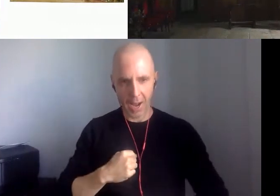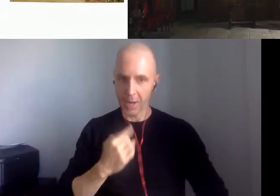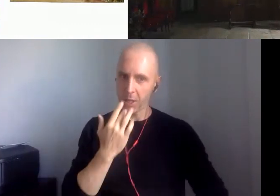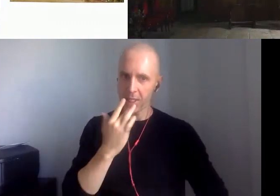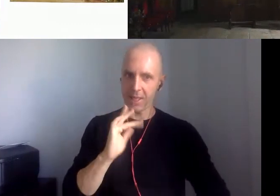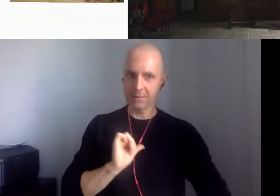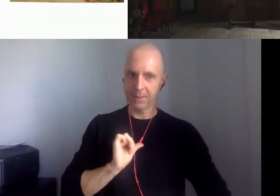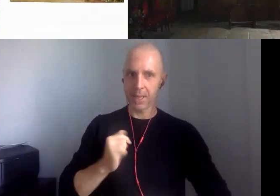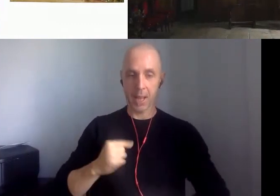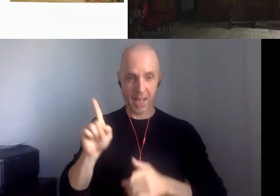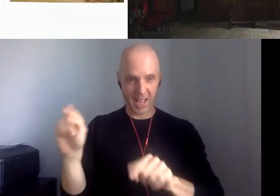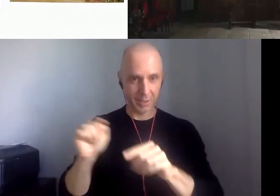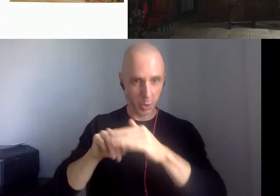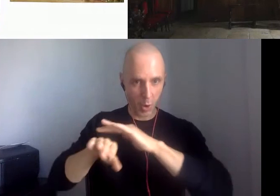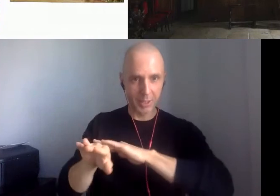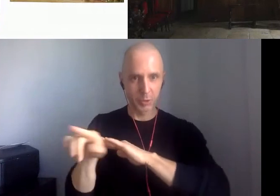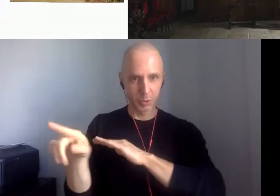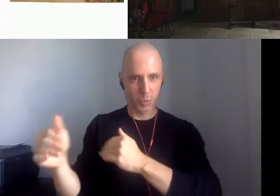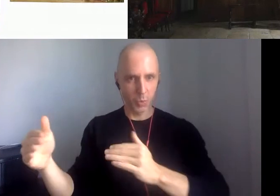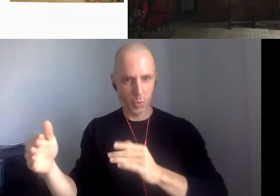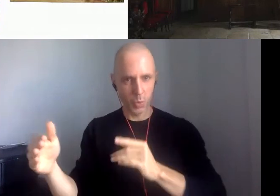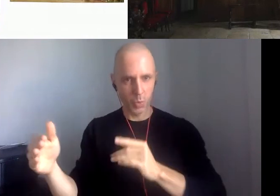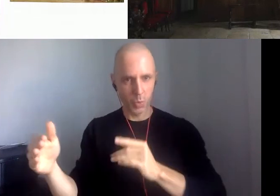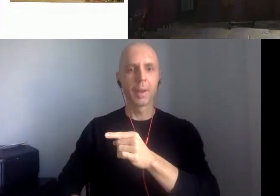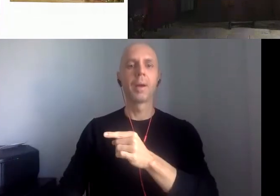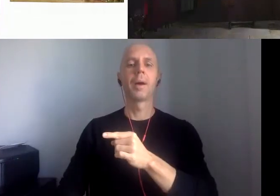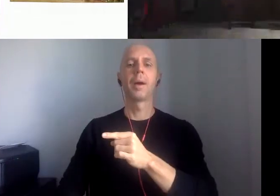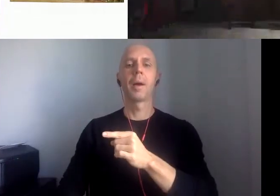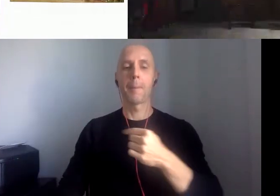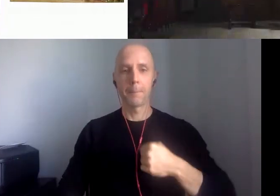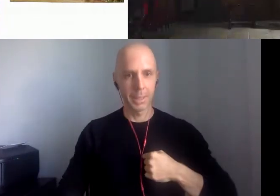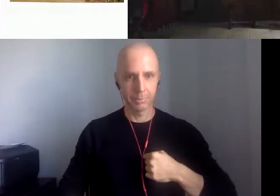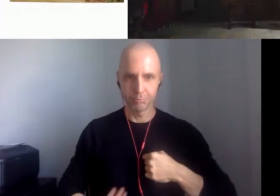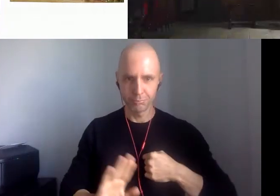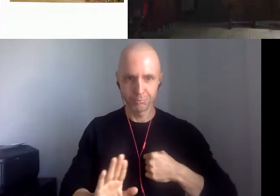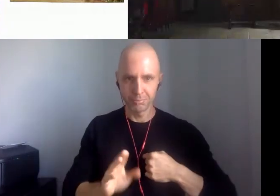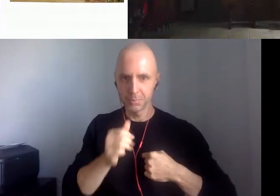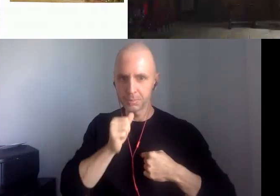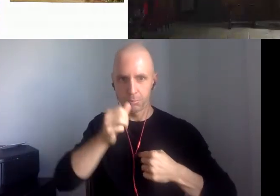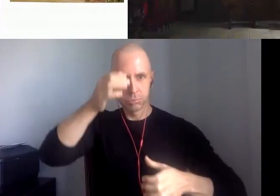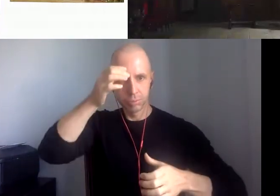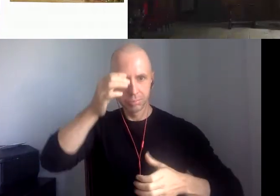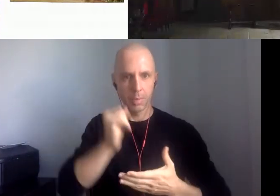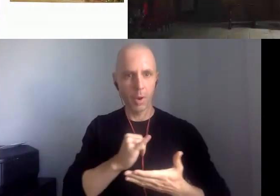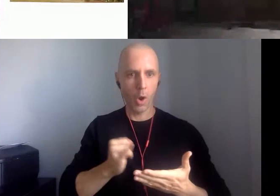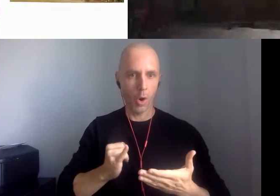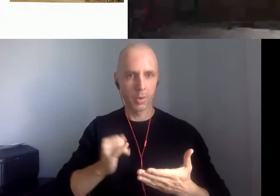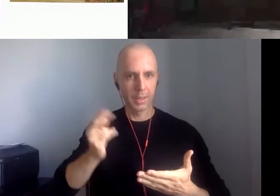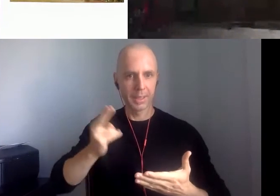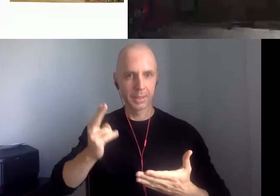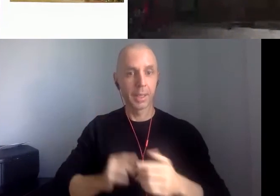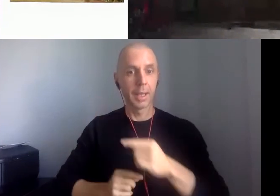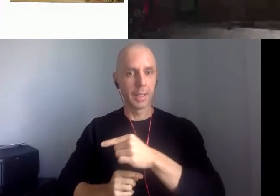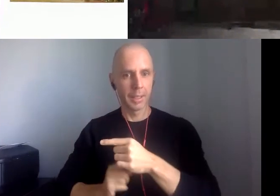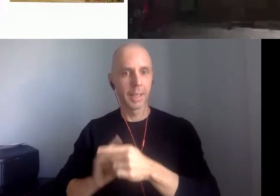manuscripts room, and they will get out, I was quite surprised, not being an art historian or anything, that they will get out Turner's sketchbook